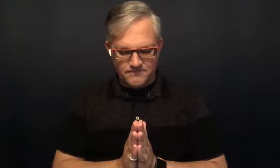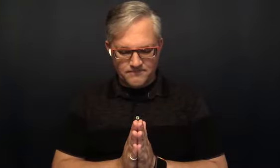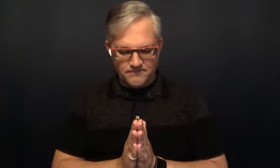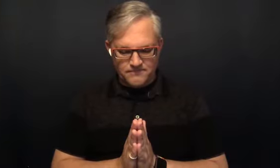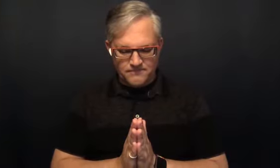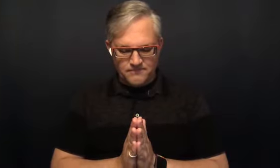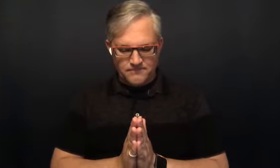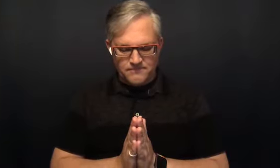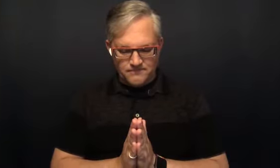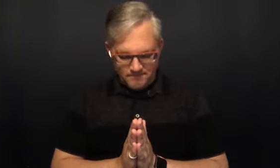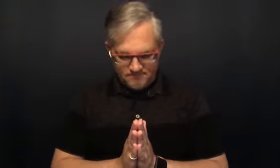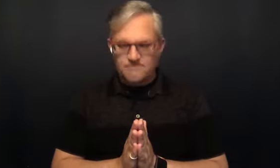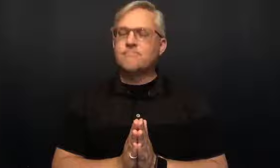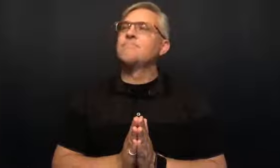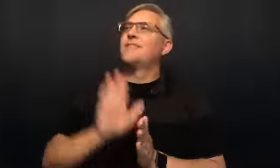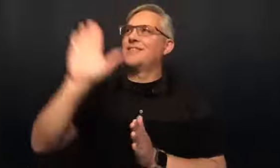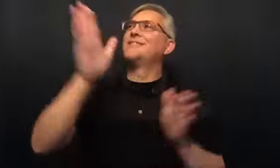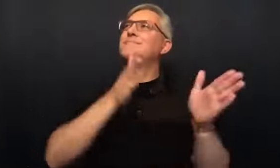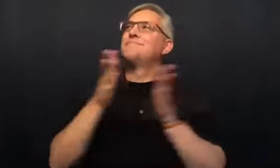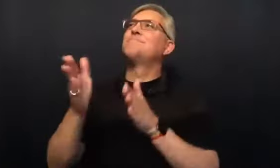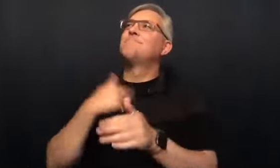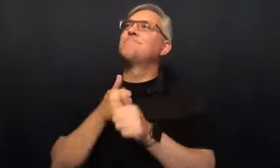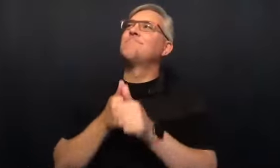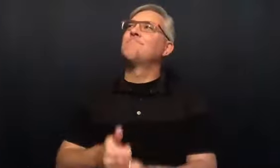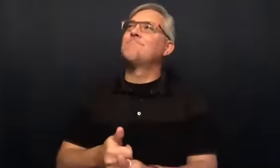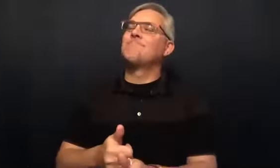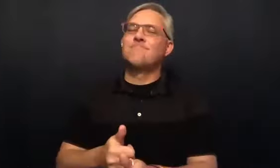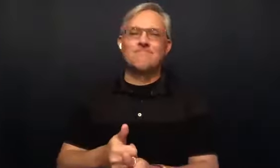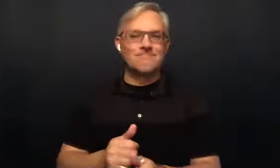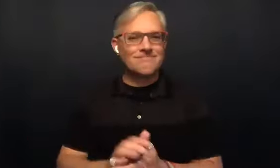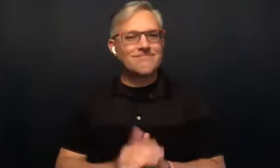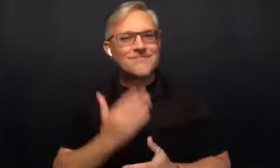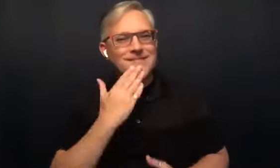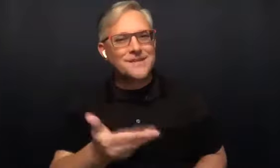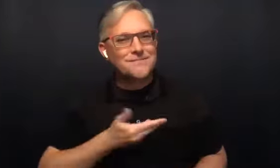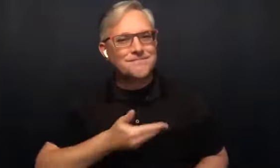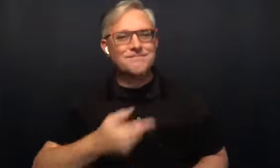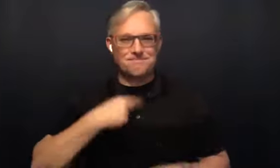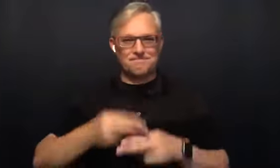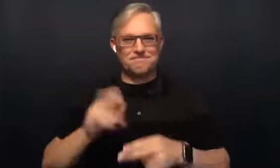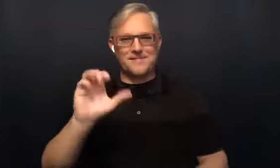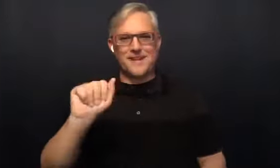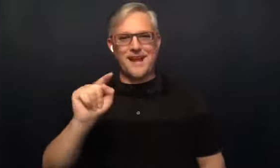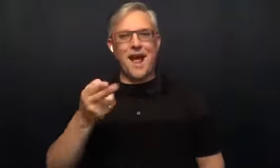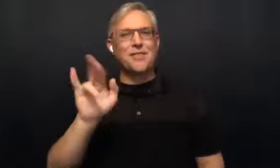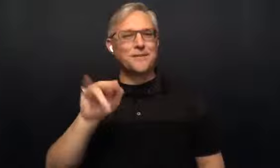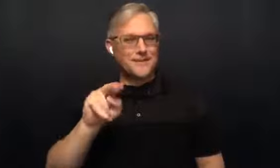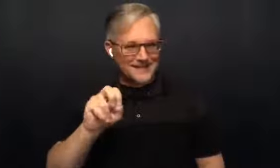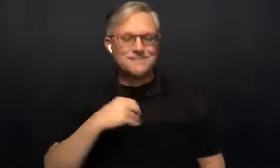That will be done. Well, thank you again for inviting me. And like I said, my name is Catherine. I'm a grateful member of Al-Anon. My home group is the